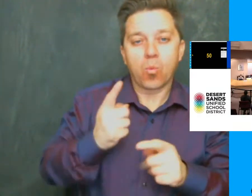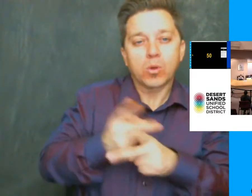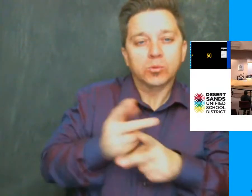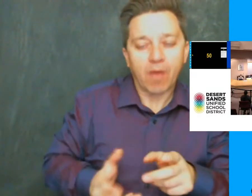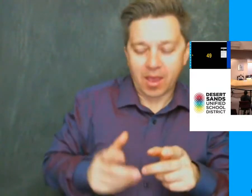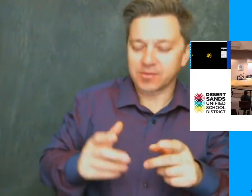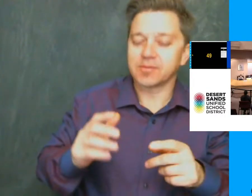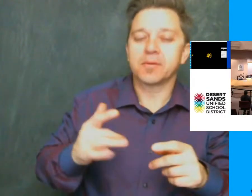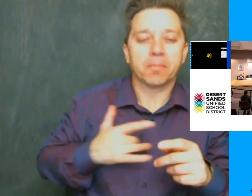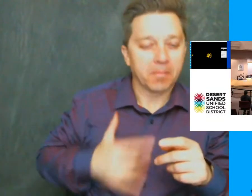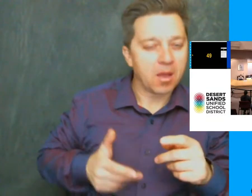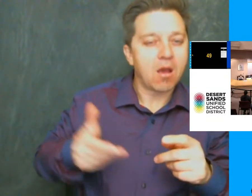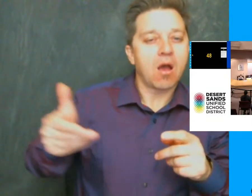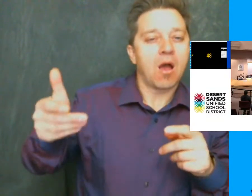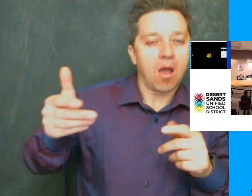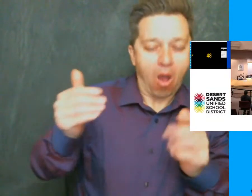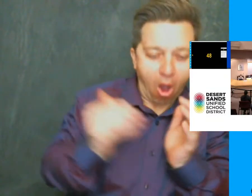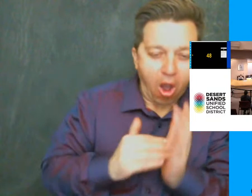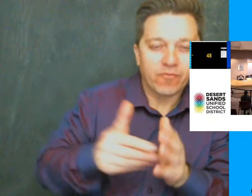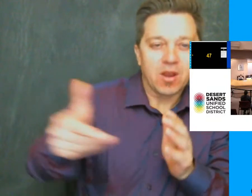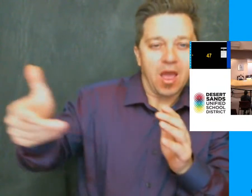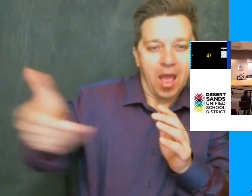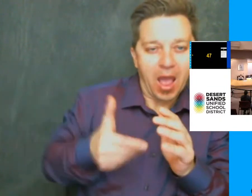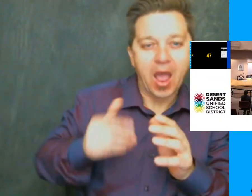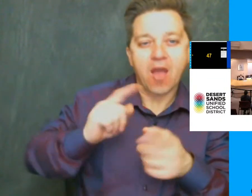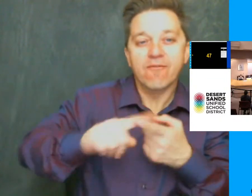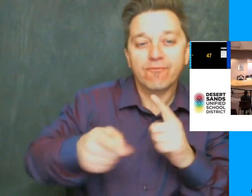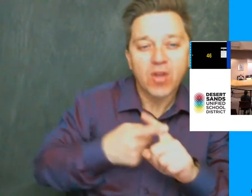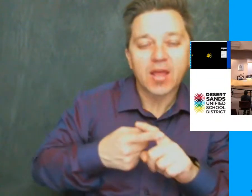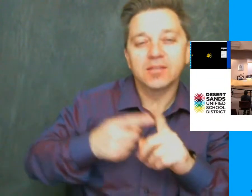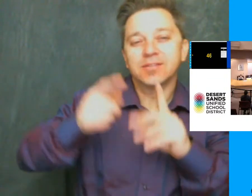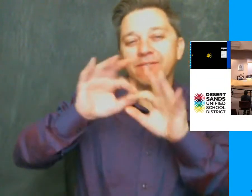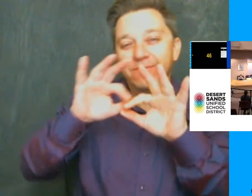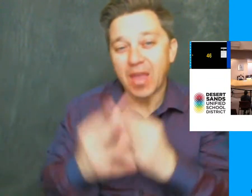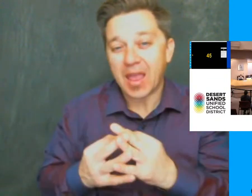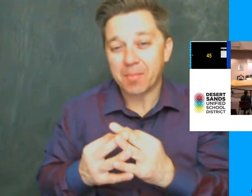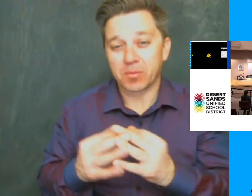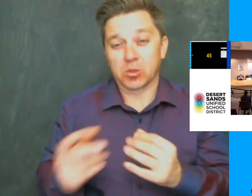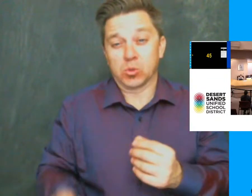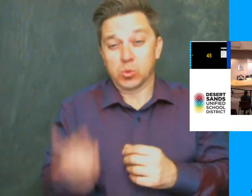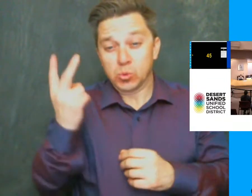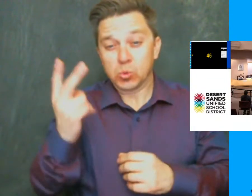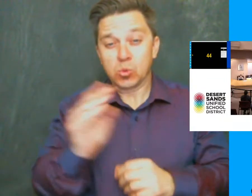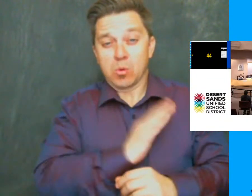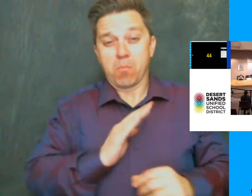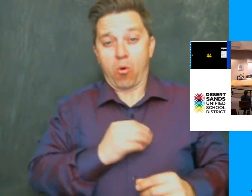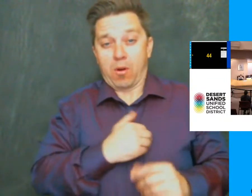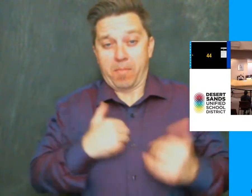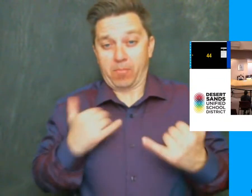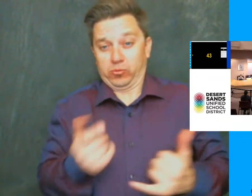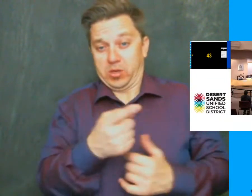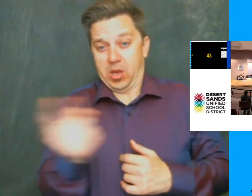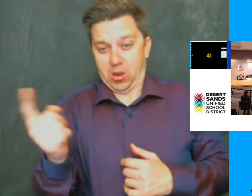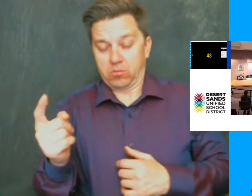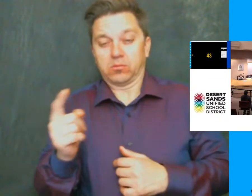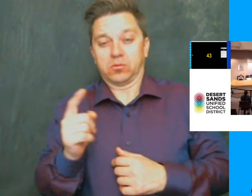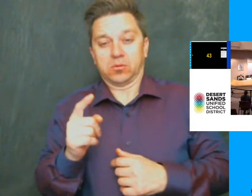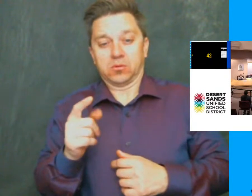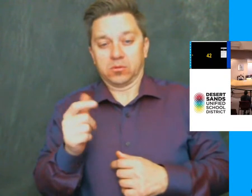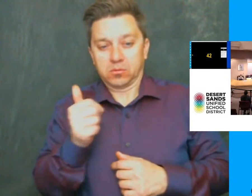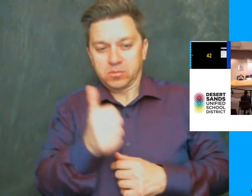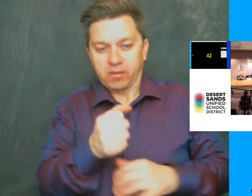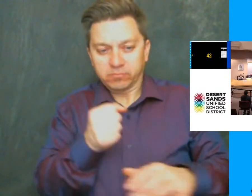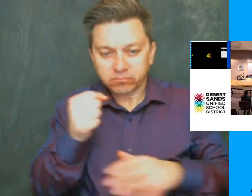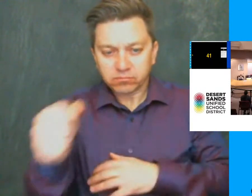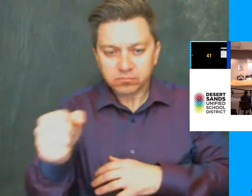family members. That's corruption. In fact, there's been two board members, sitting board members, who have inserted themselves into personnel